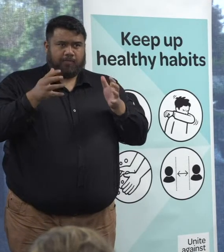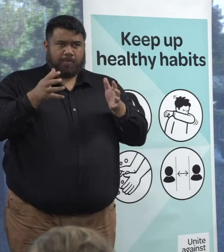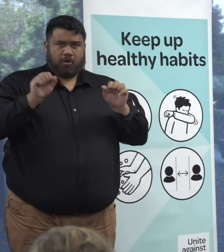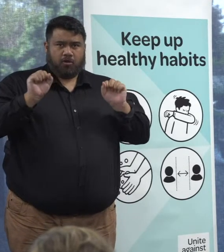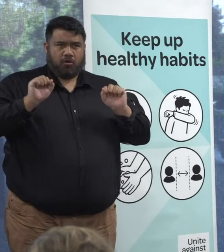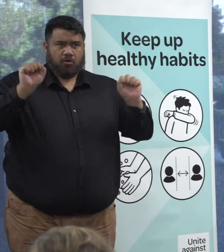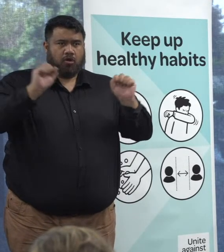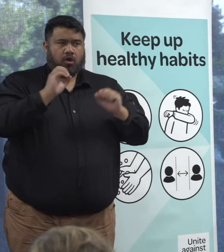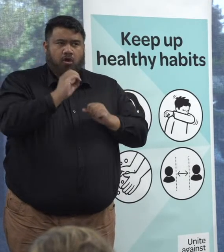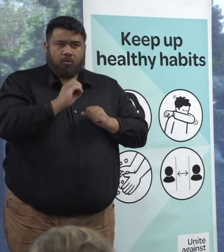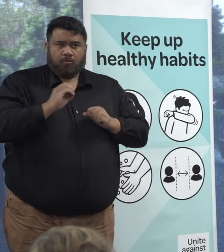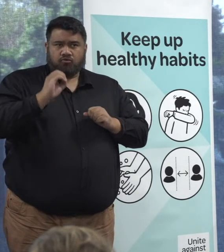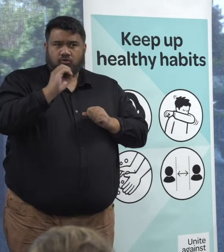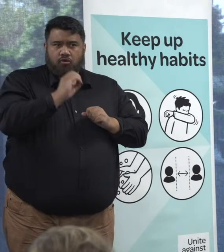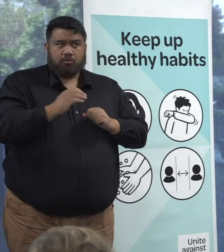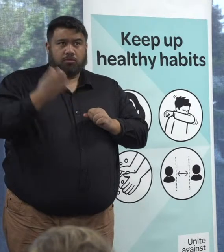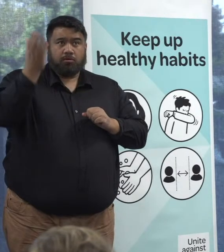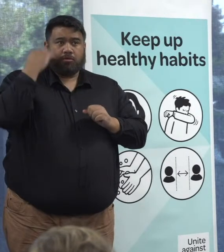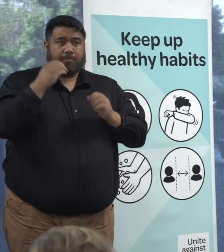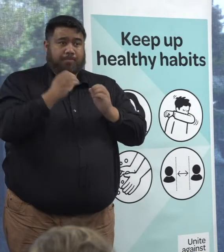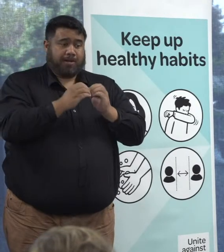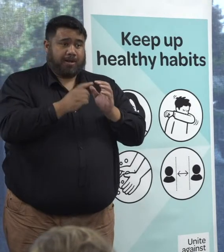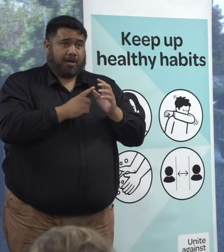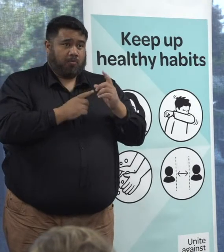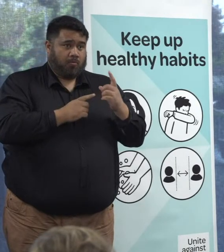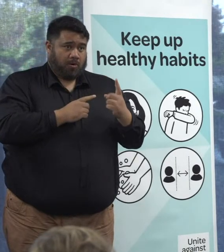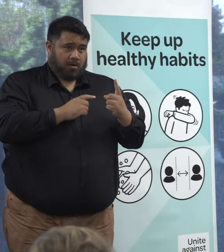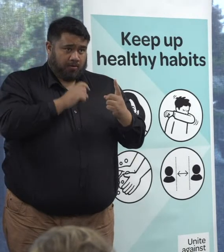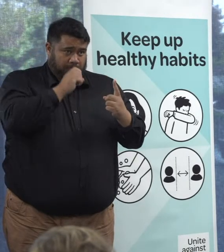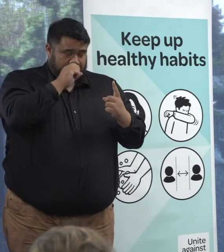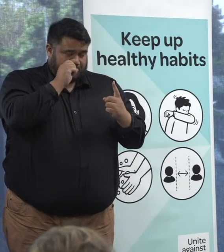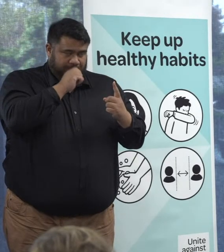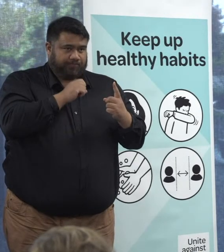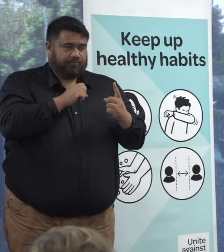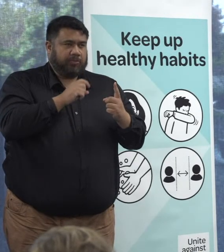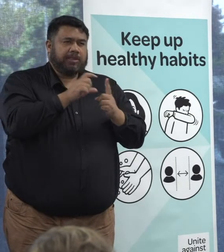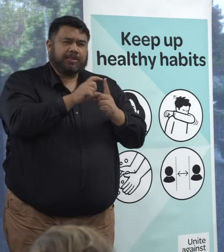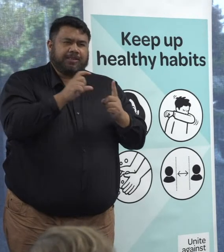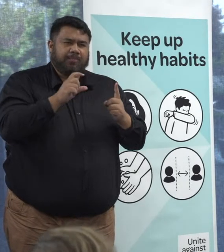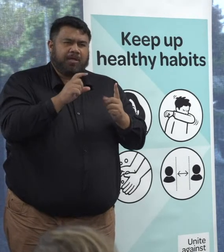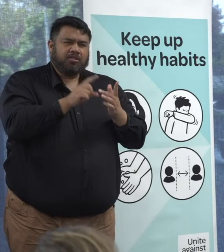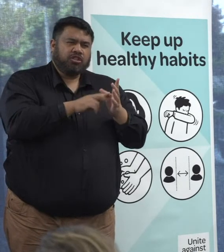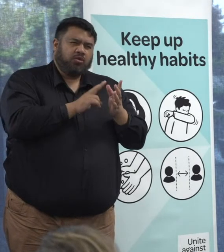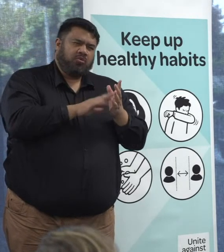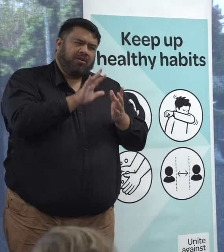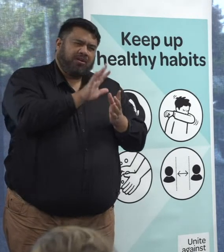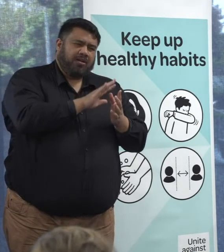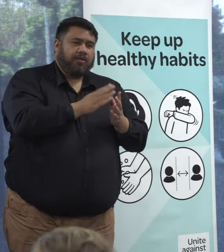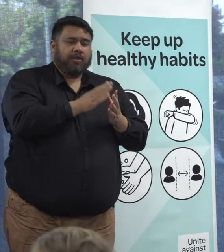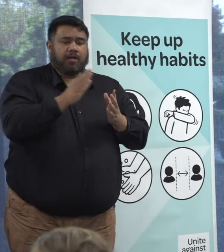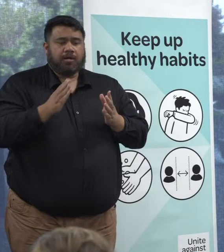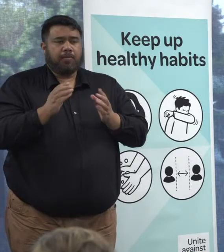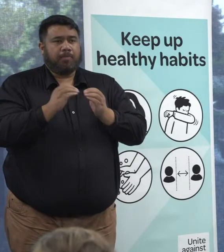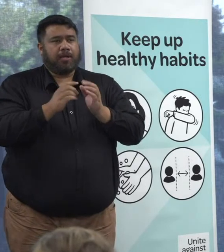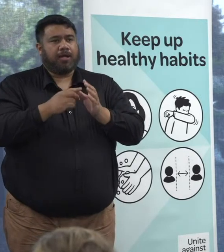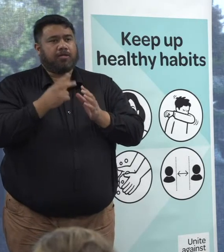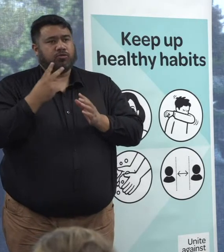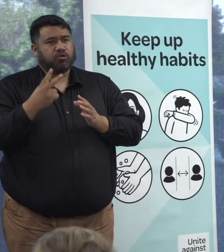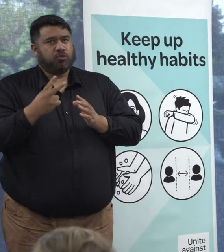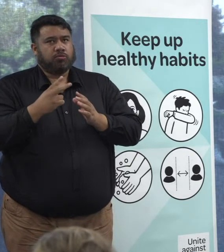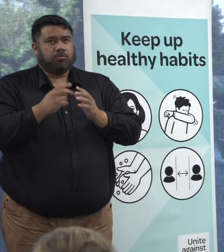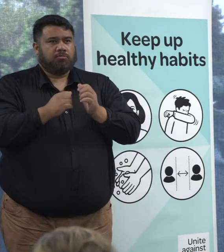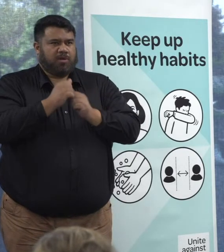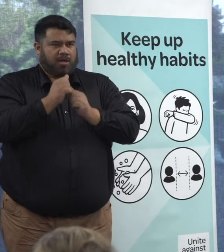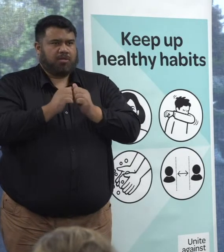outbreaks, initially an early BA1 related one, which was in December, January, and then a BA2 related one in March and